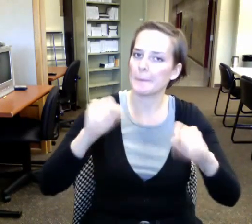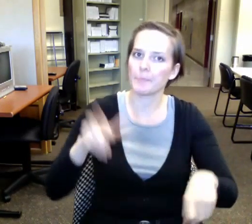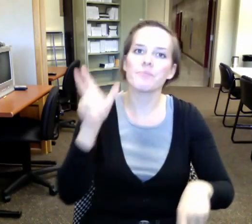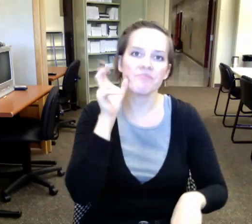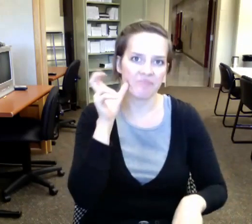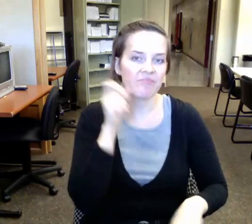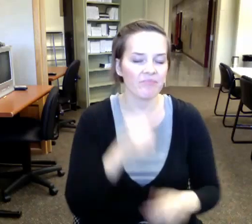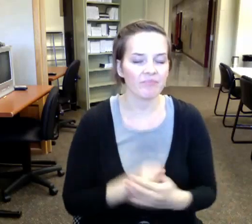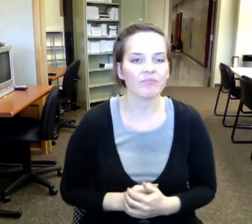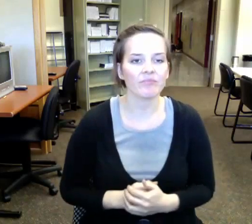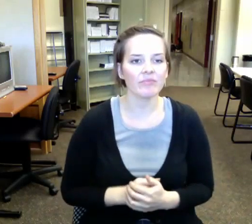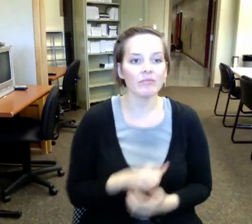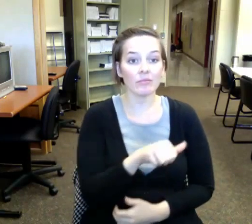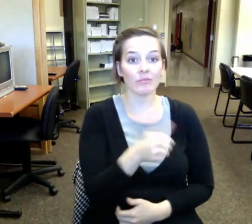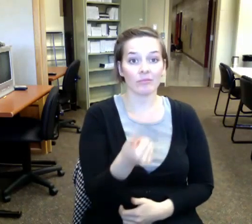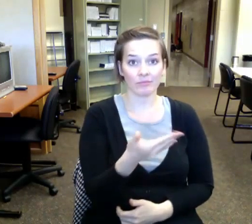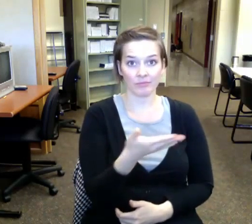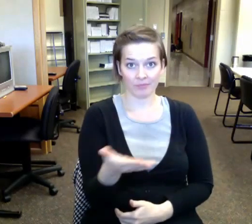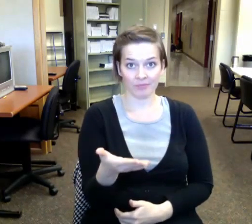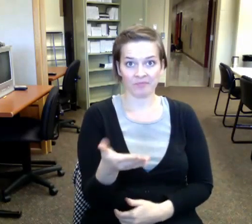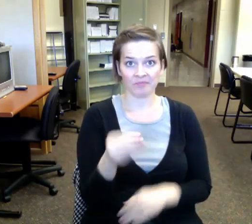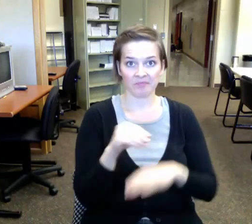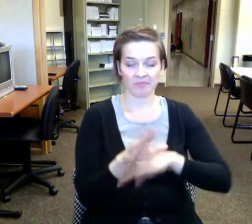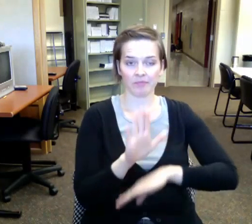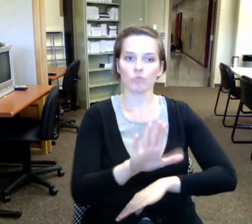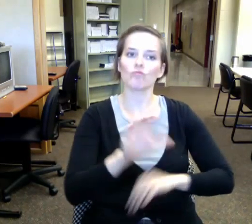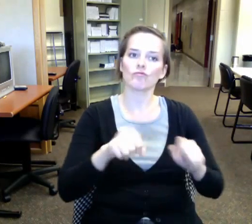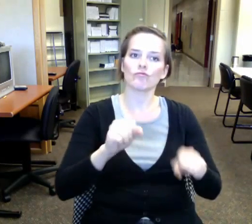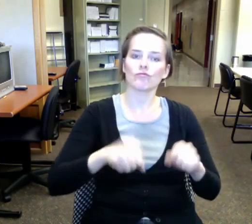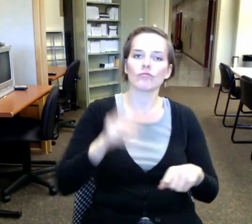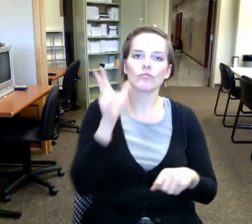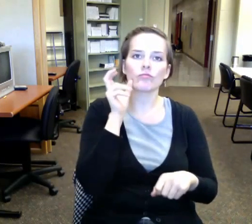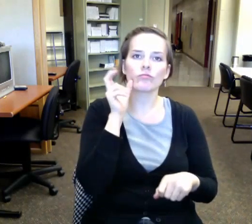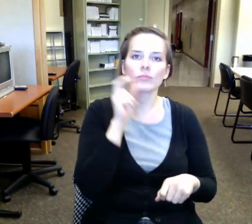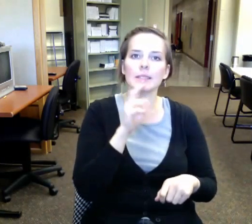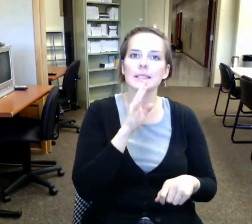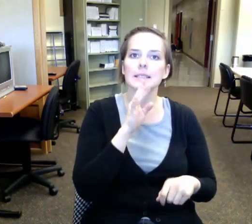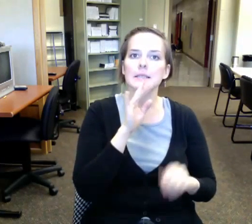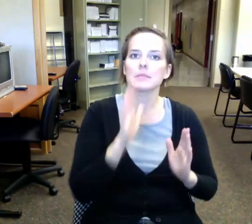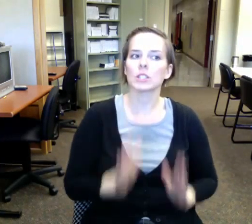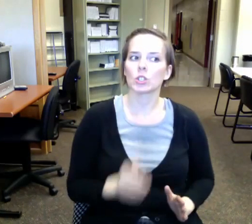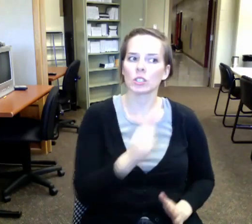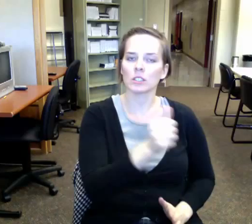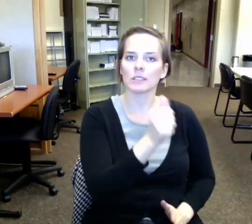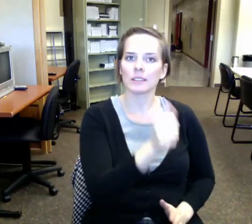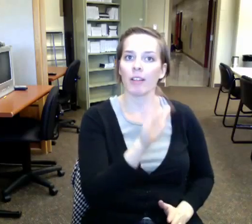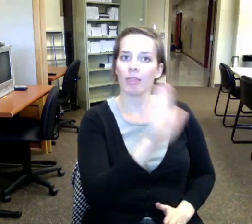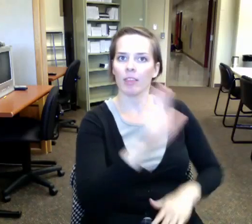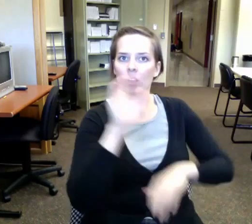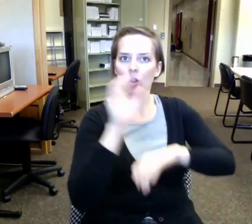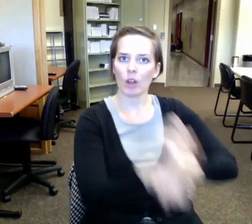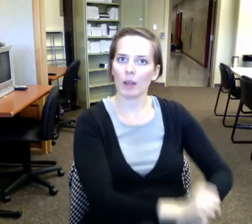Another thing that affects your ability to listen is the speaker and the habits the speaker has. Sometimes rather